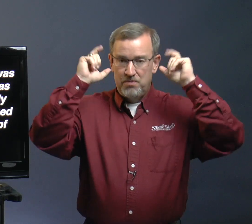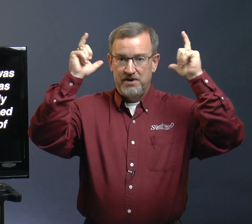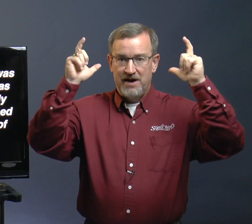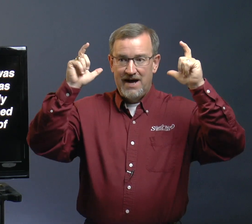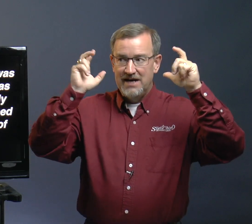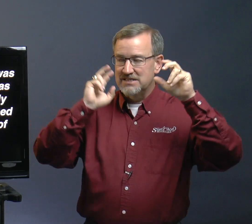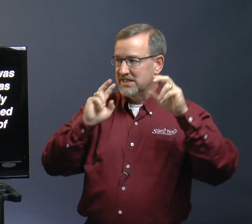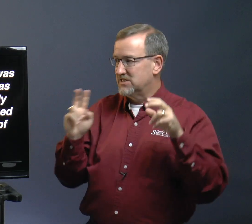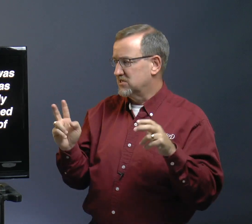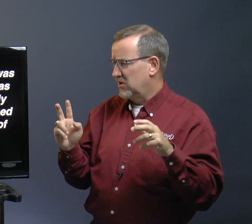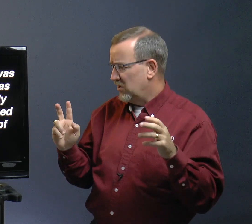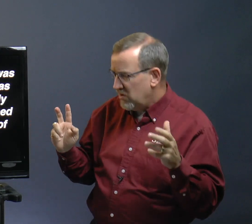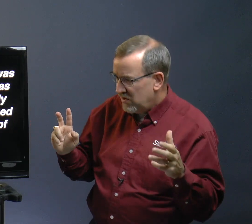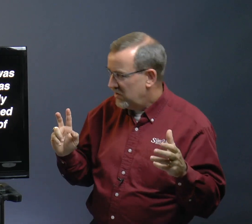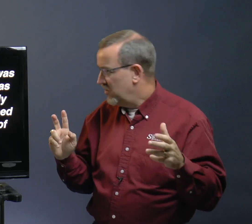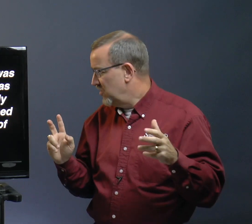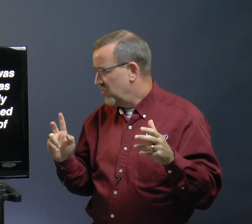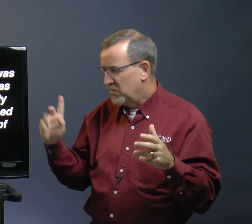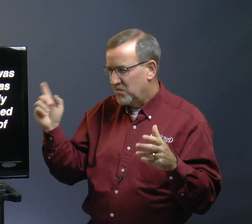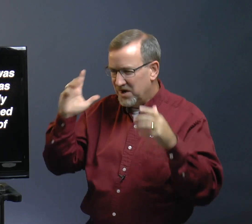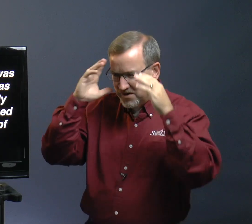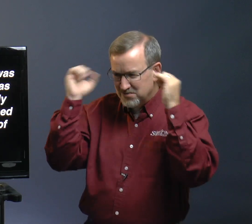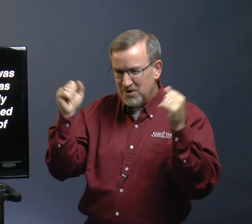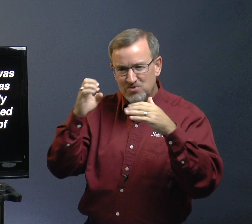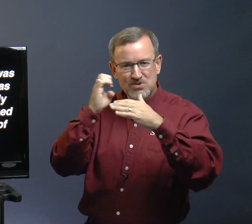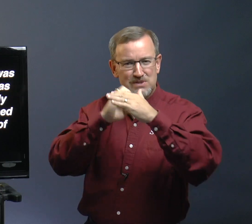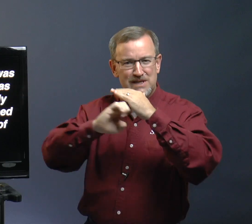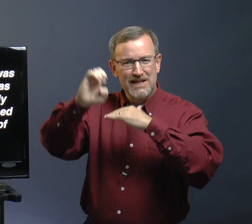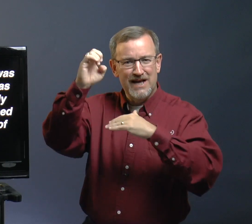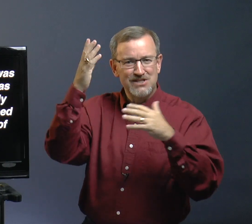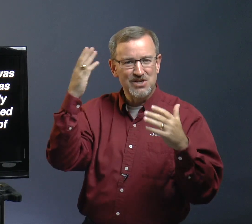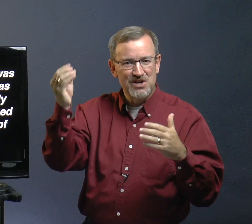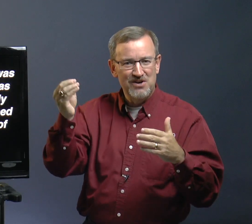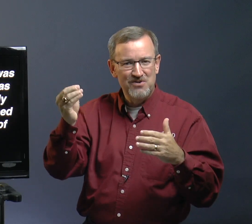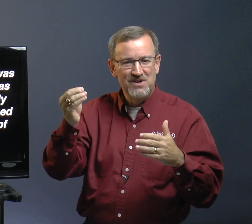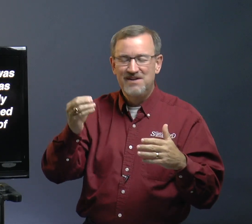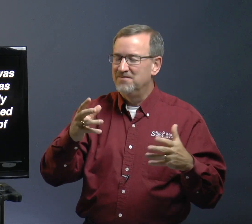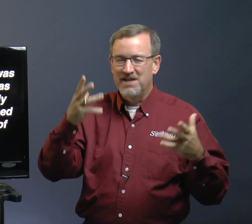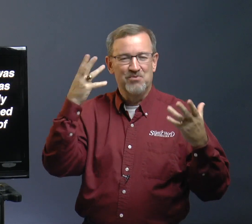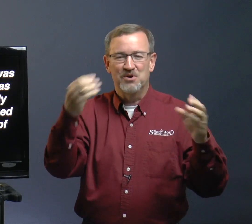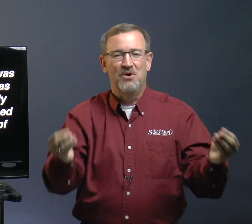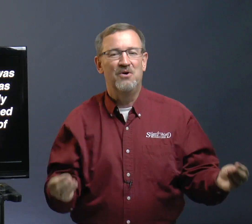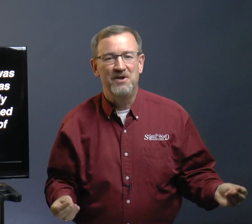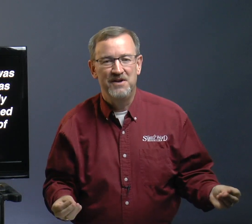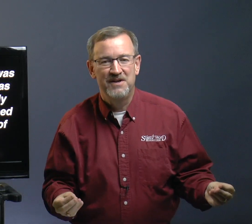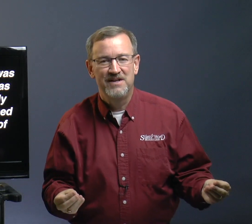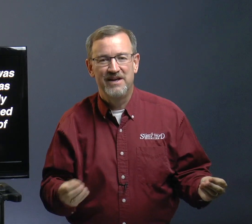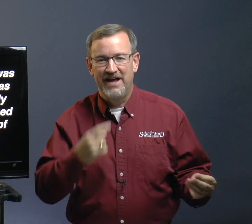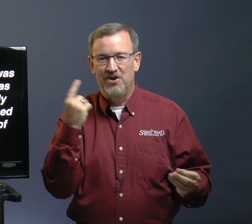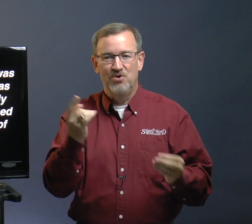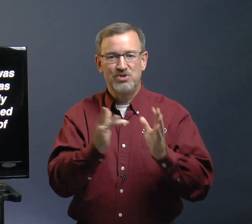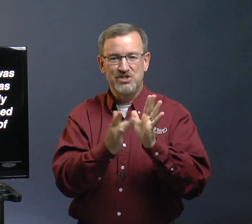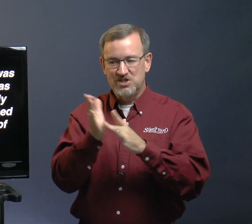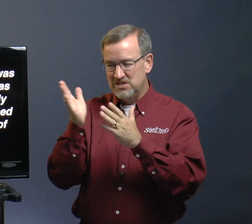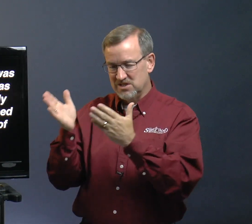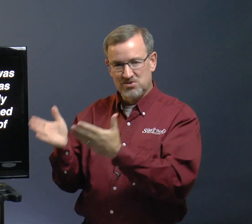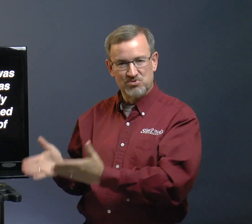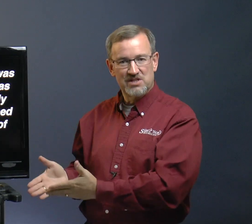their eyes, they saw, where did Moses and Elijah go? They were gone, and only Jesus was